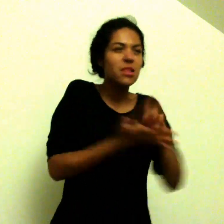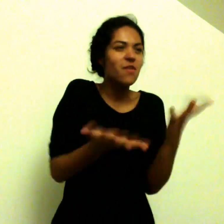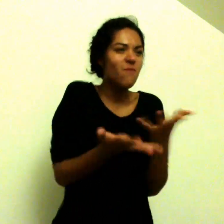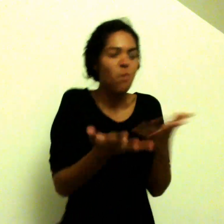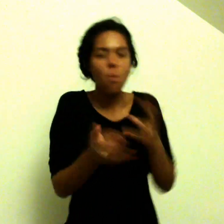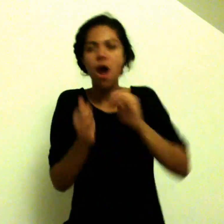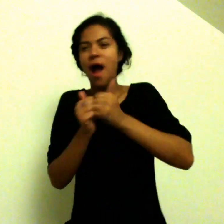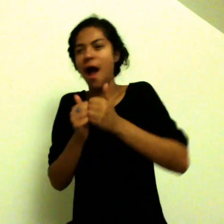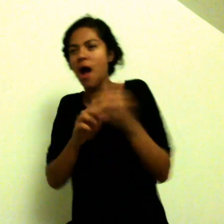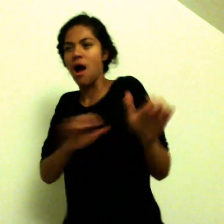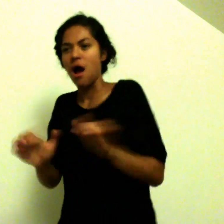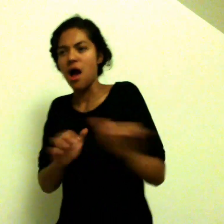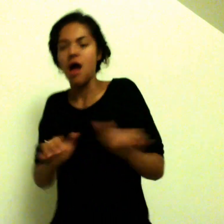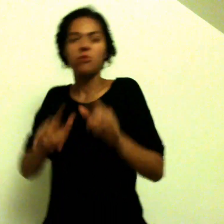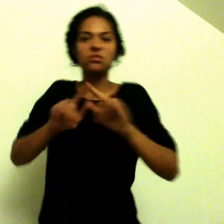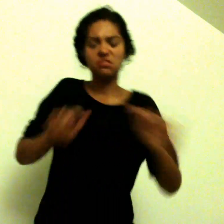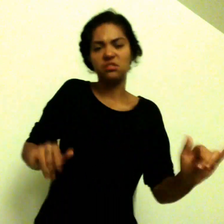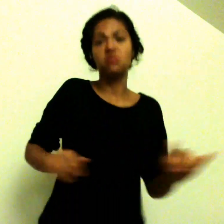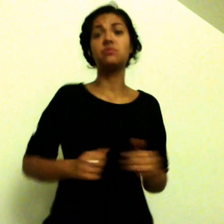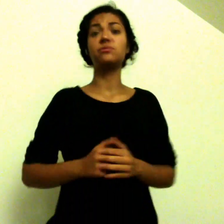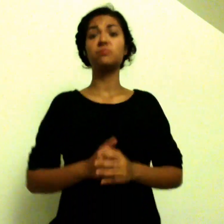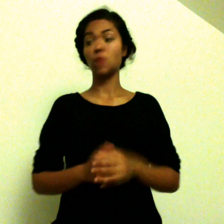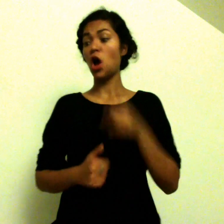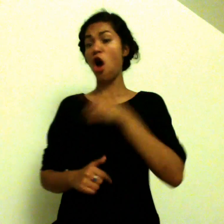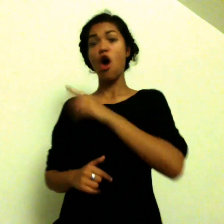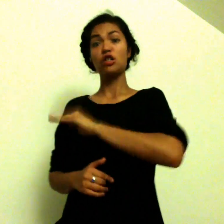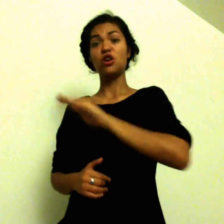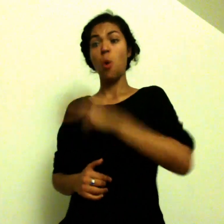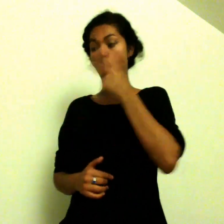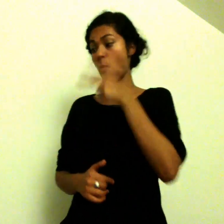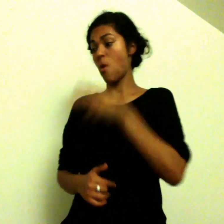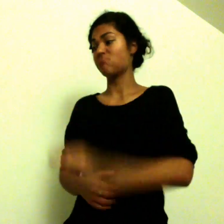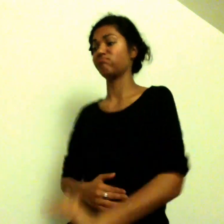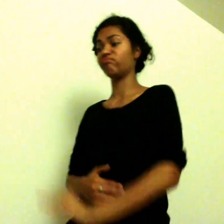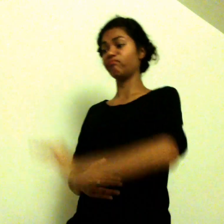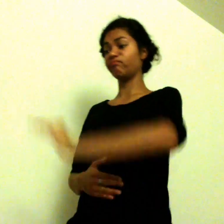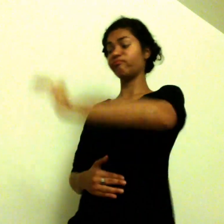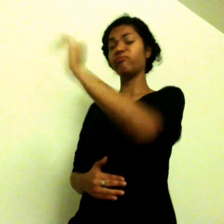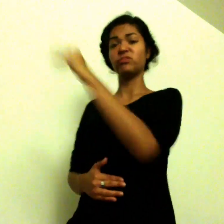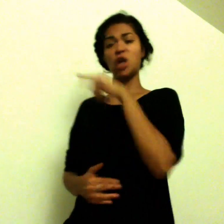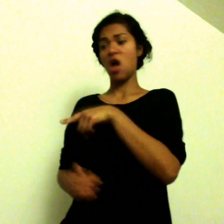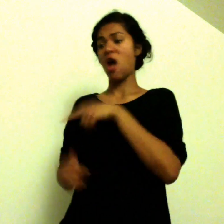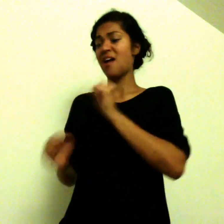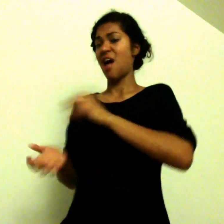by watching a child than you will ever learn about life by reading philosophy textbooks.